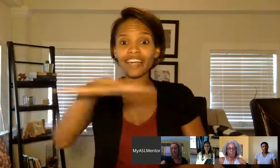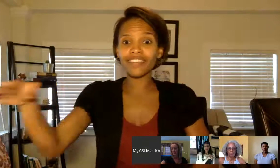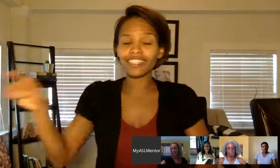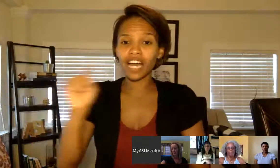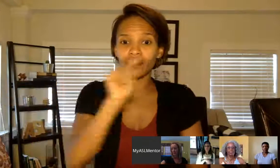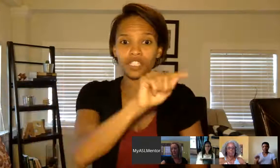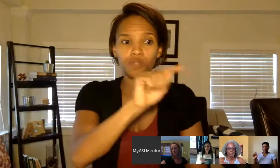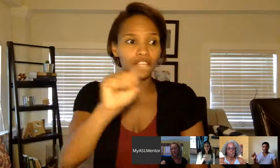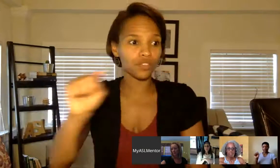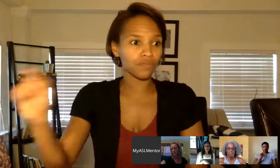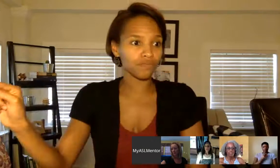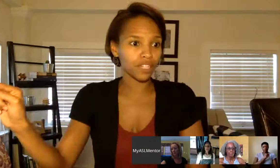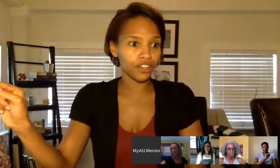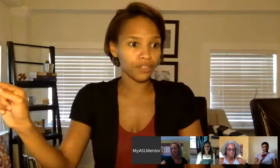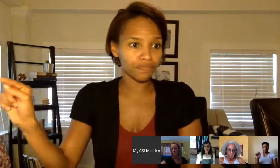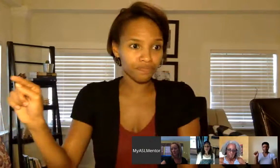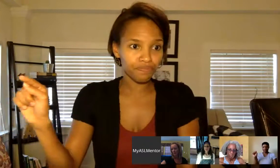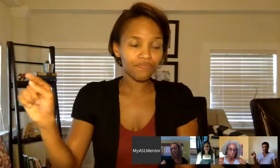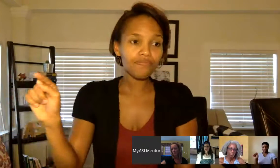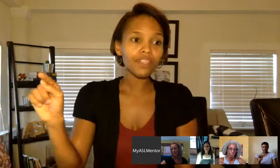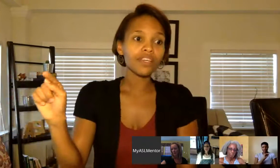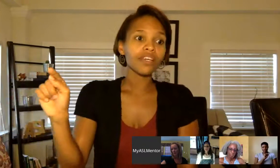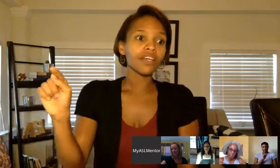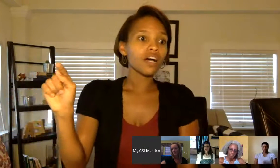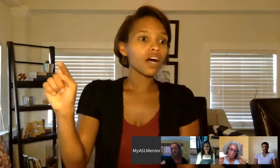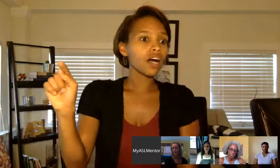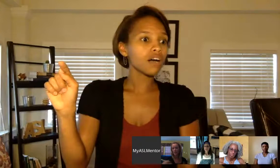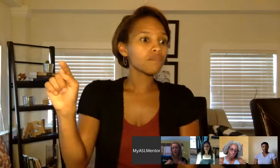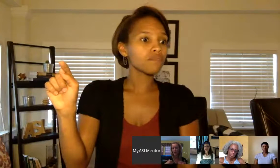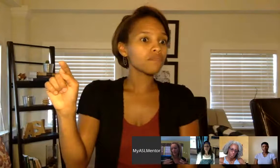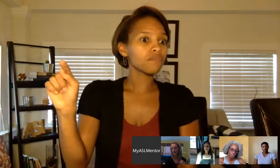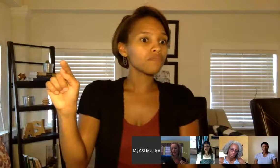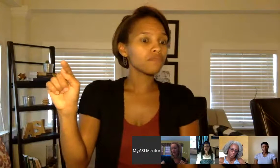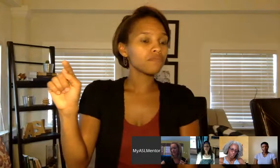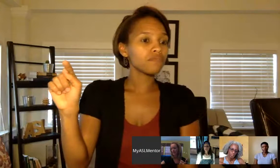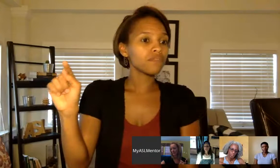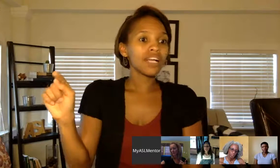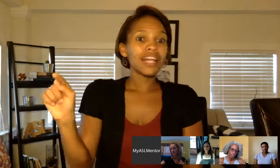start laying things out in space here. And